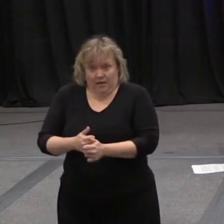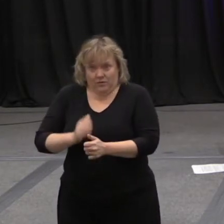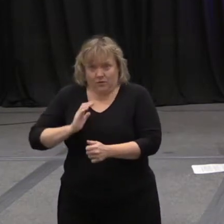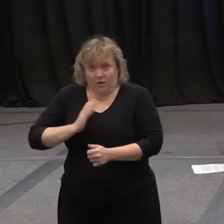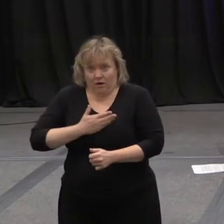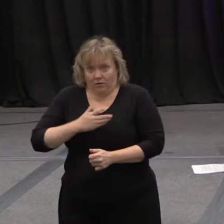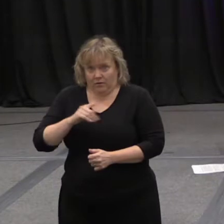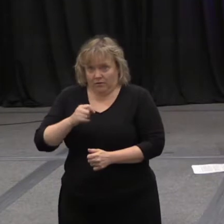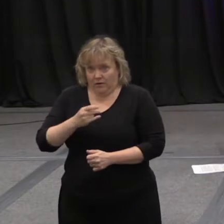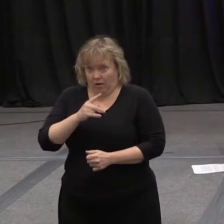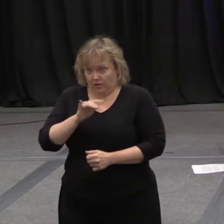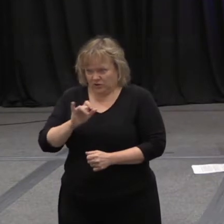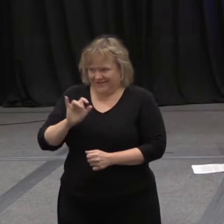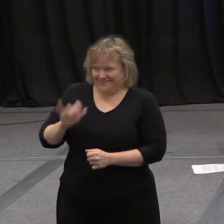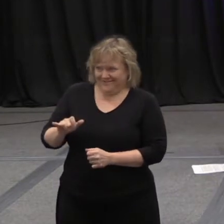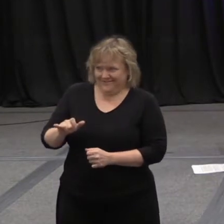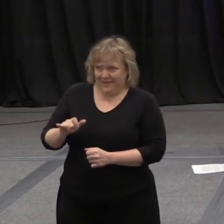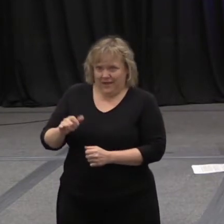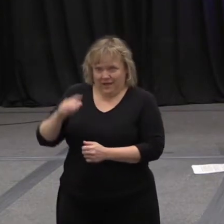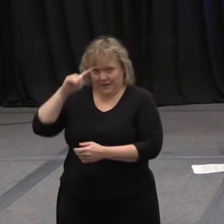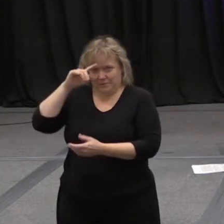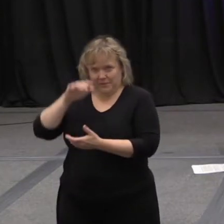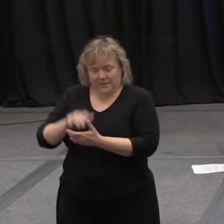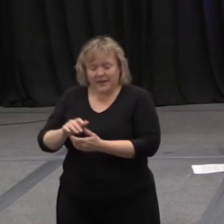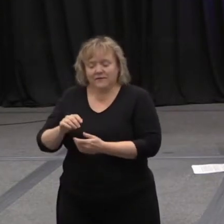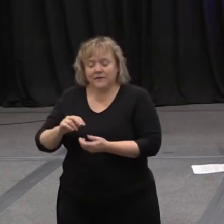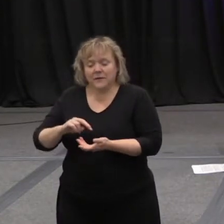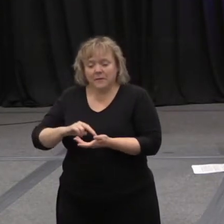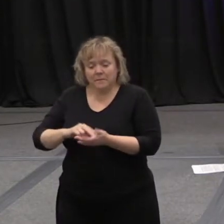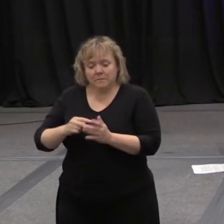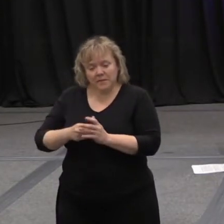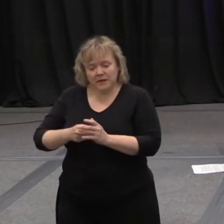those things together means